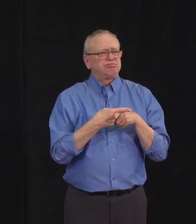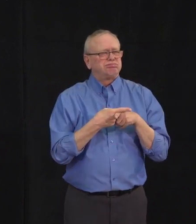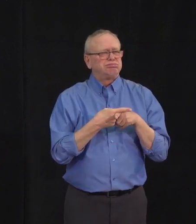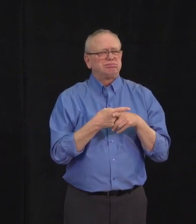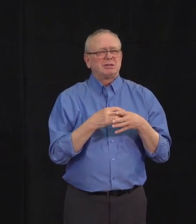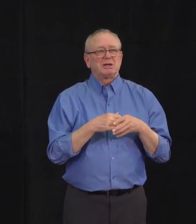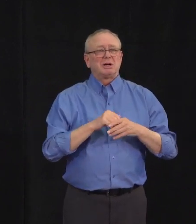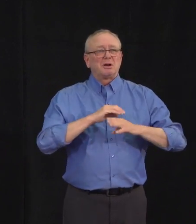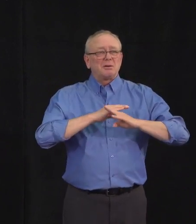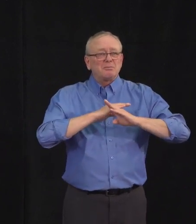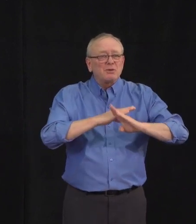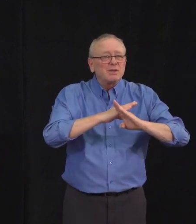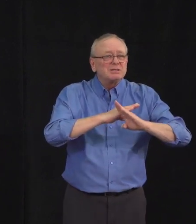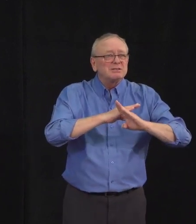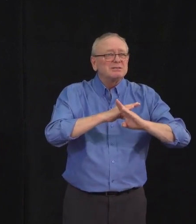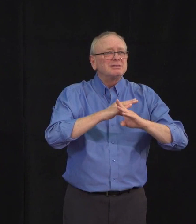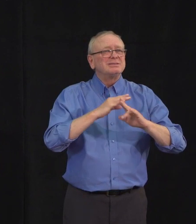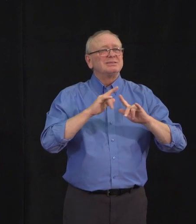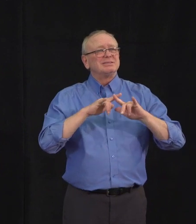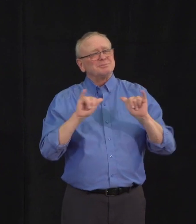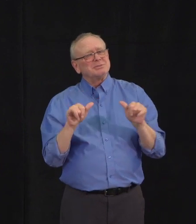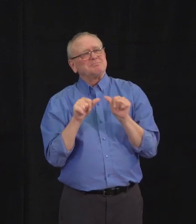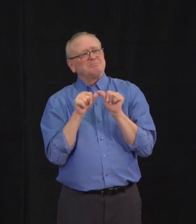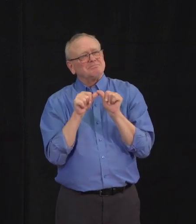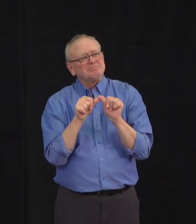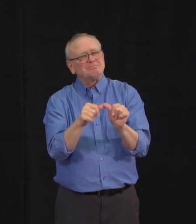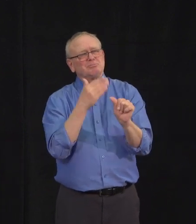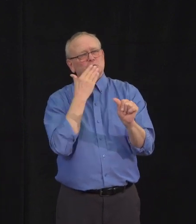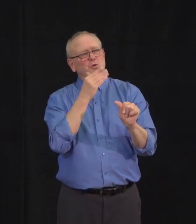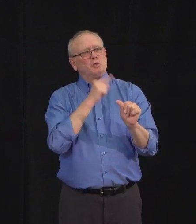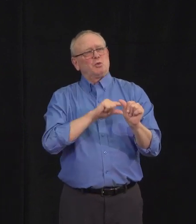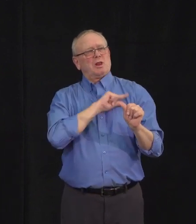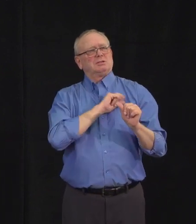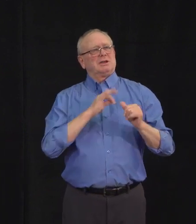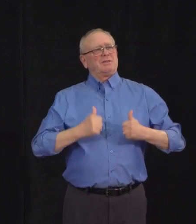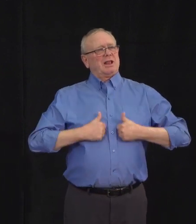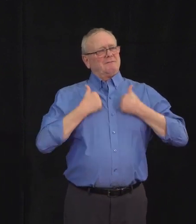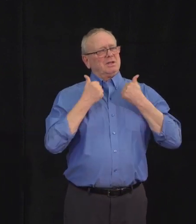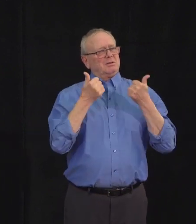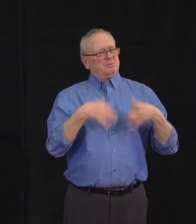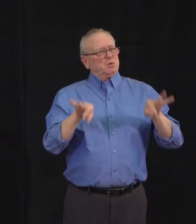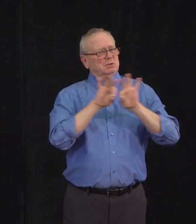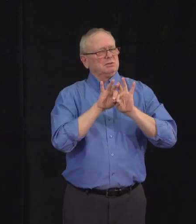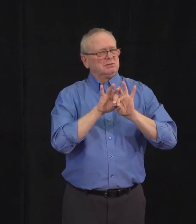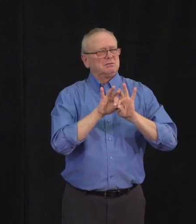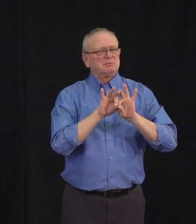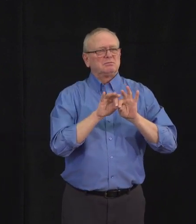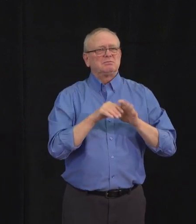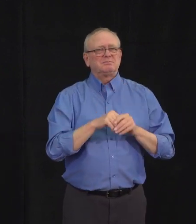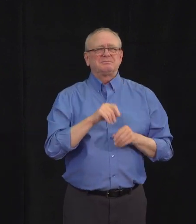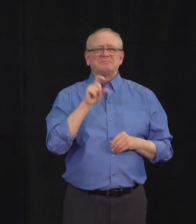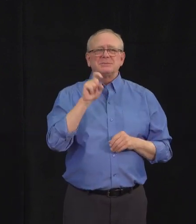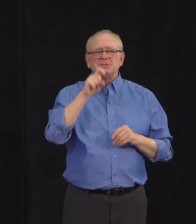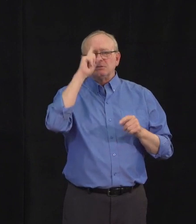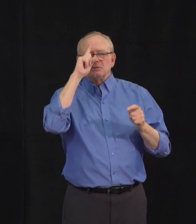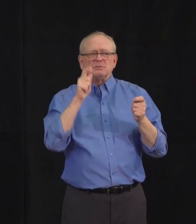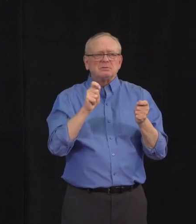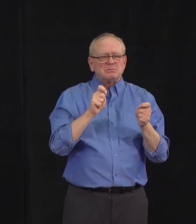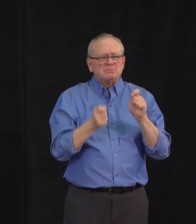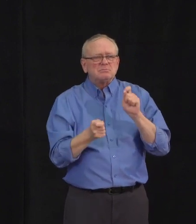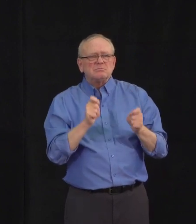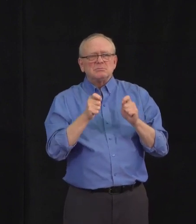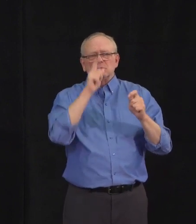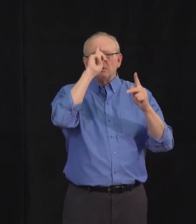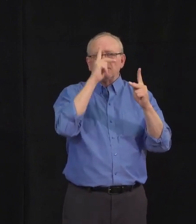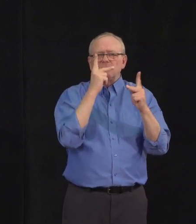important, and as we learn to live with COVID, we need to continue to make adjustments. Today I want to talk about new public health